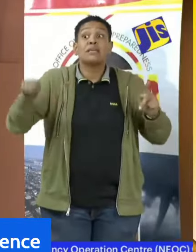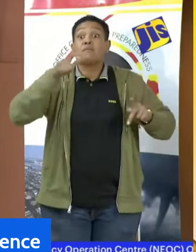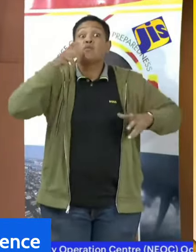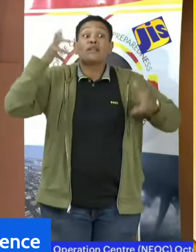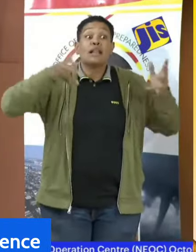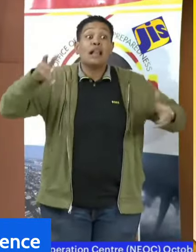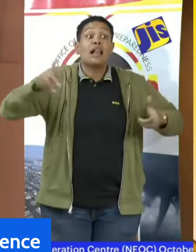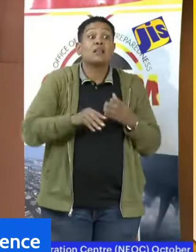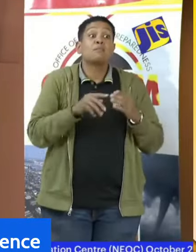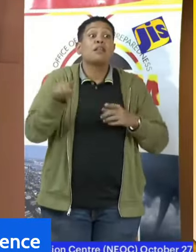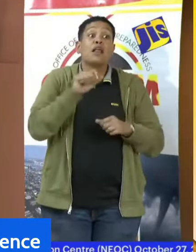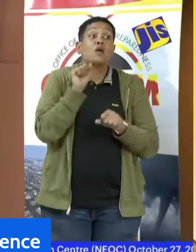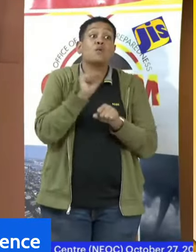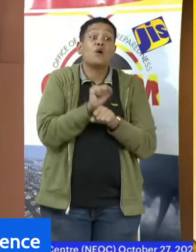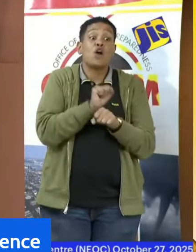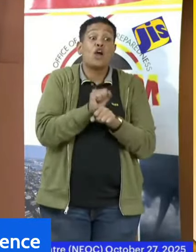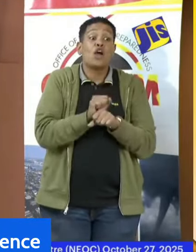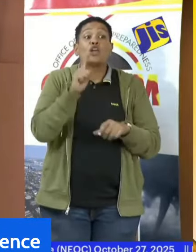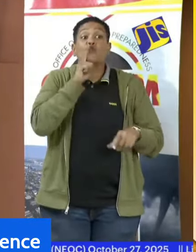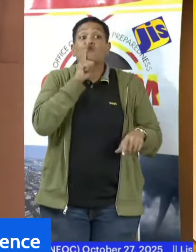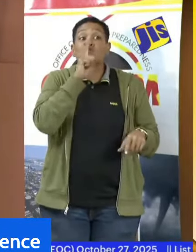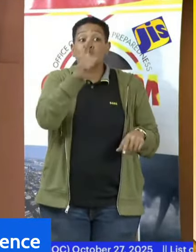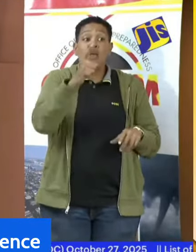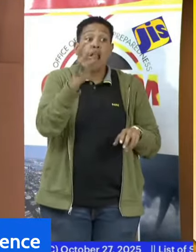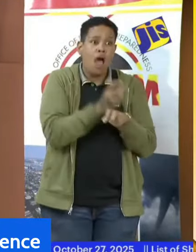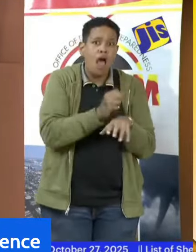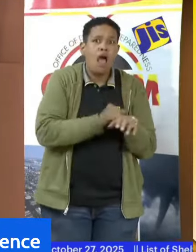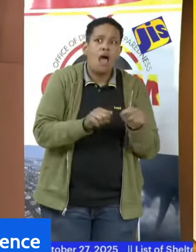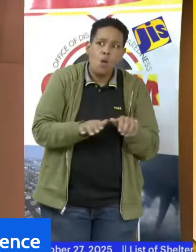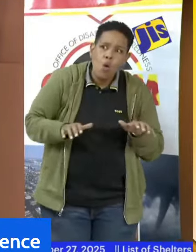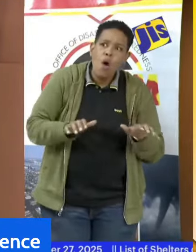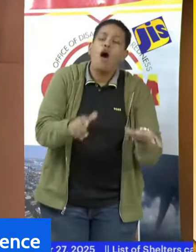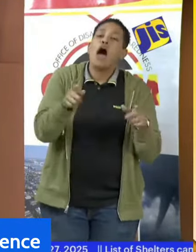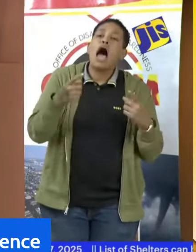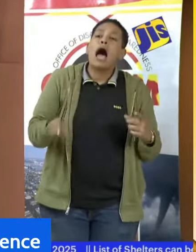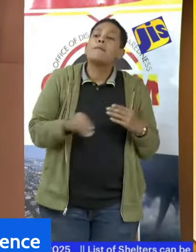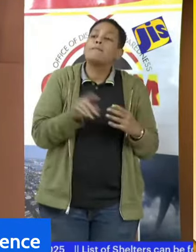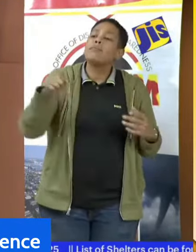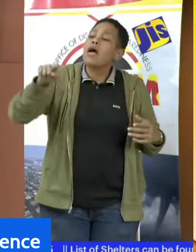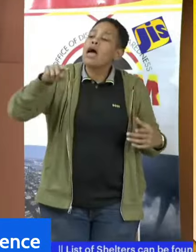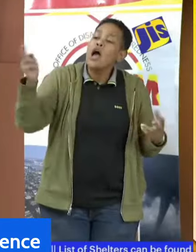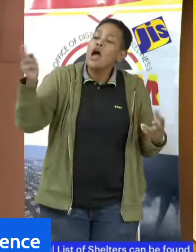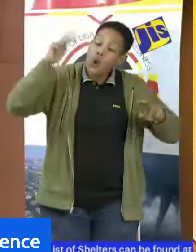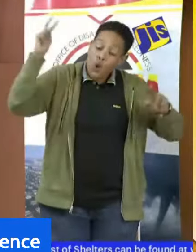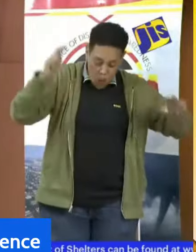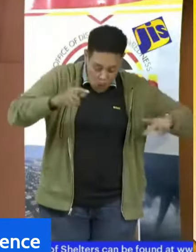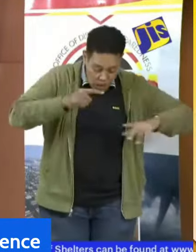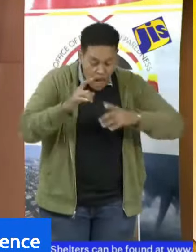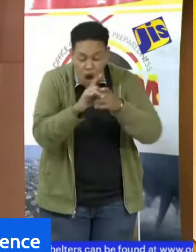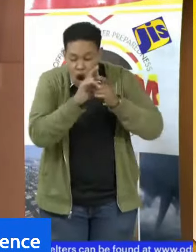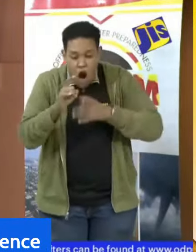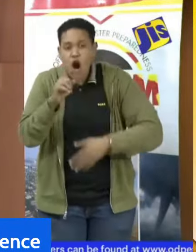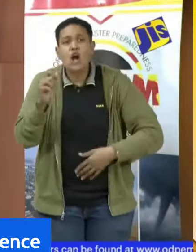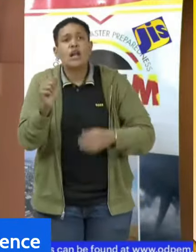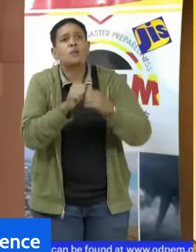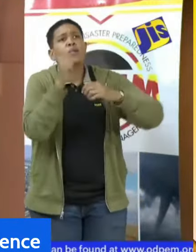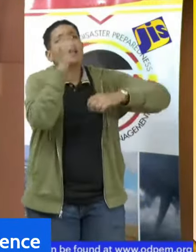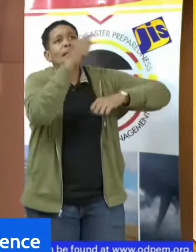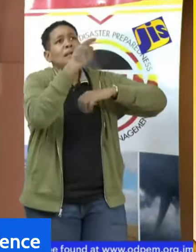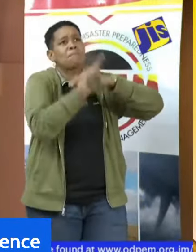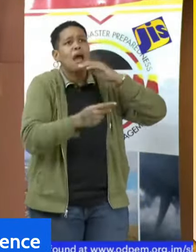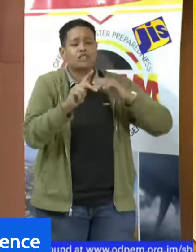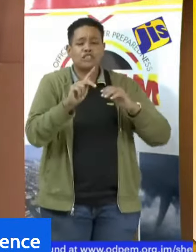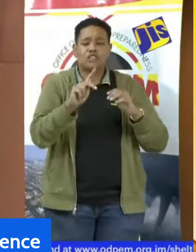are there and they're working really, really hard. They are they're coordinating with the